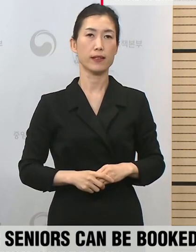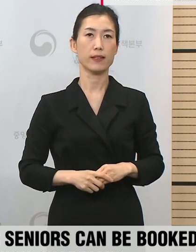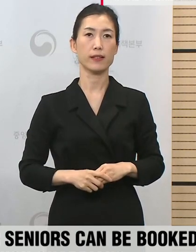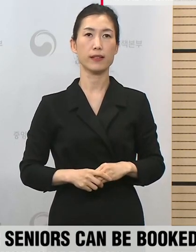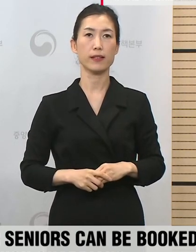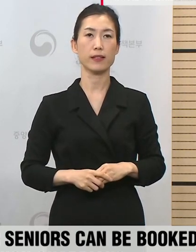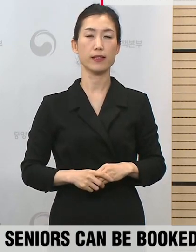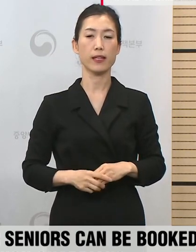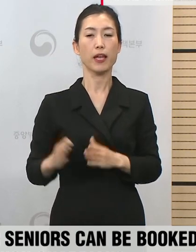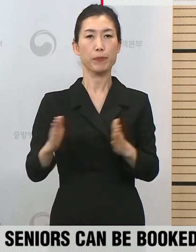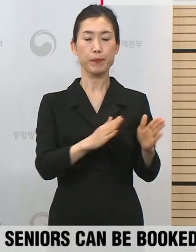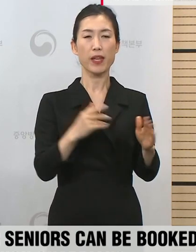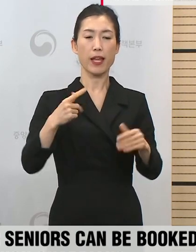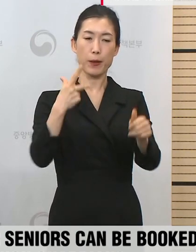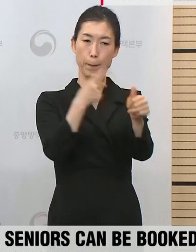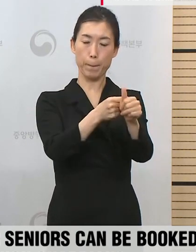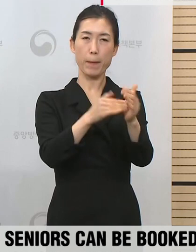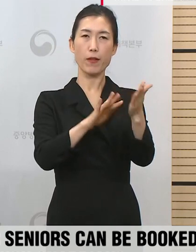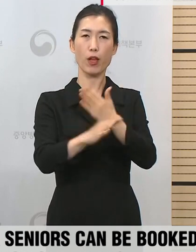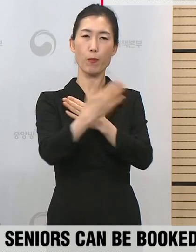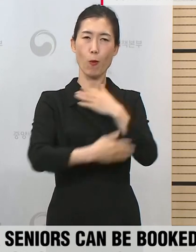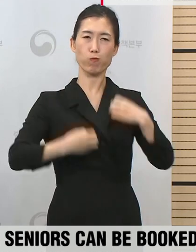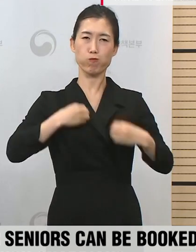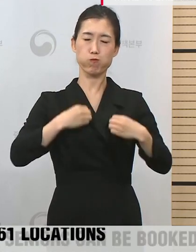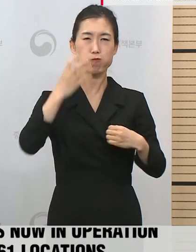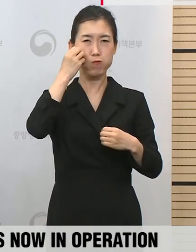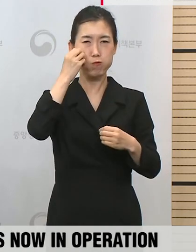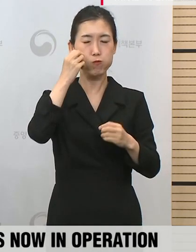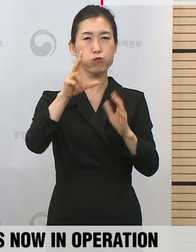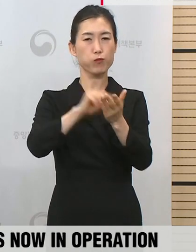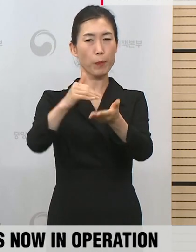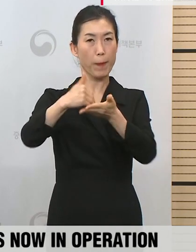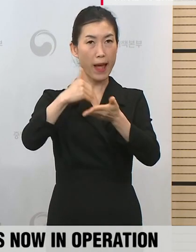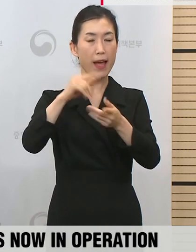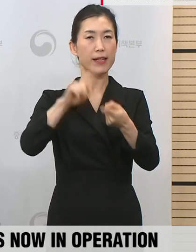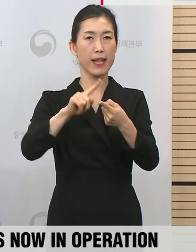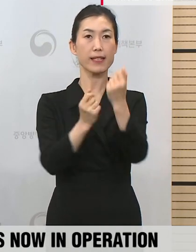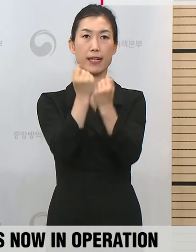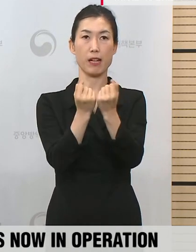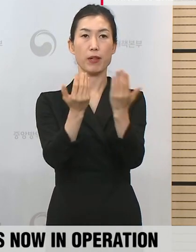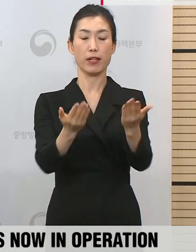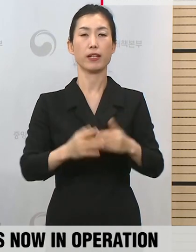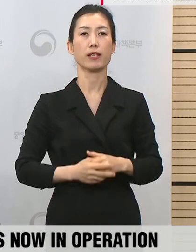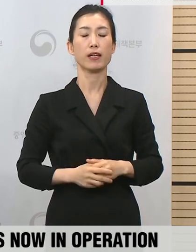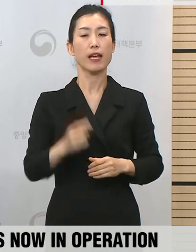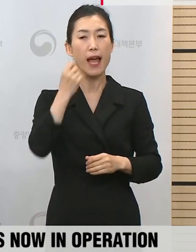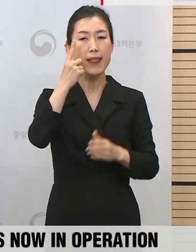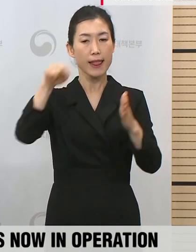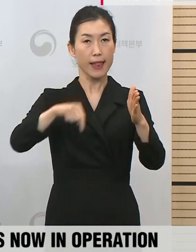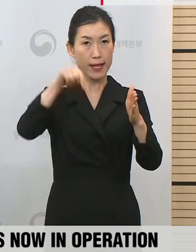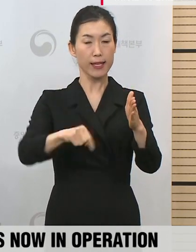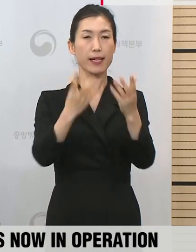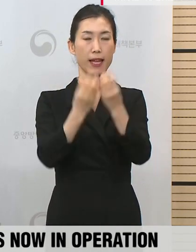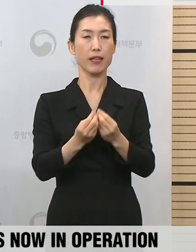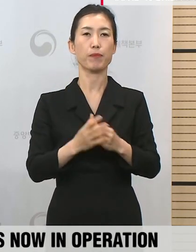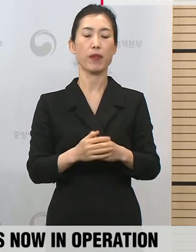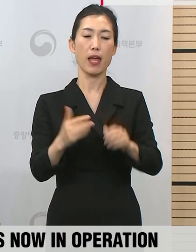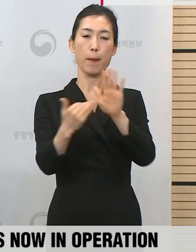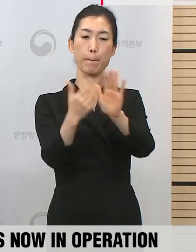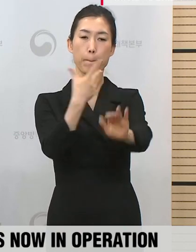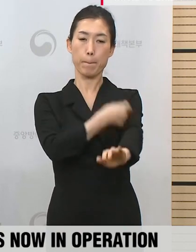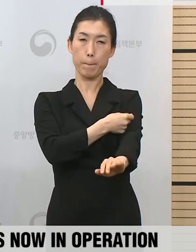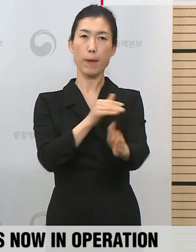coming weeks as well on a weekly basis. And here are also our updates on the monthly analysis on the